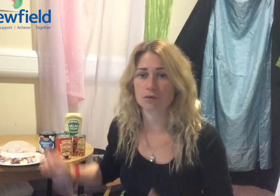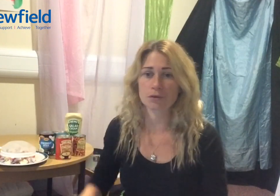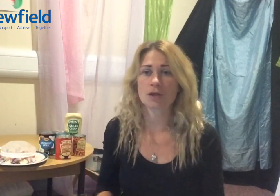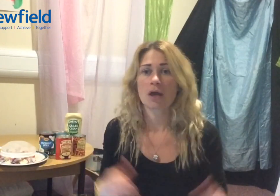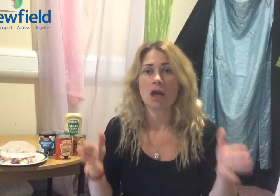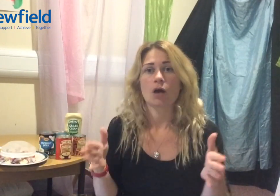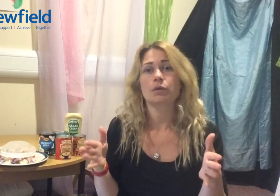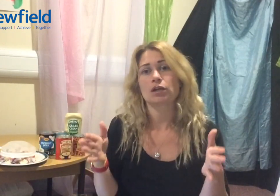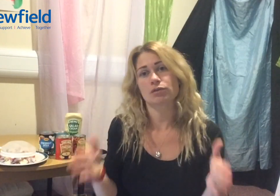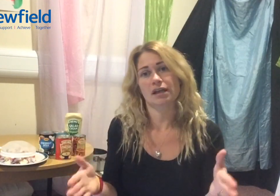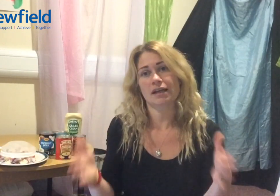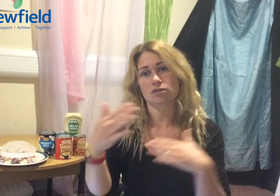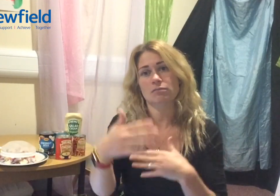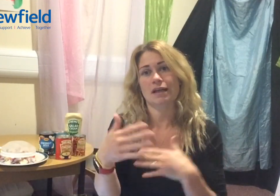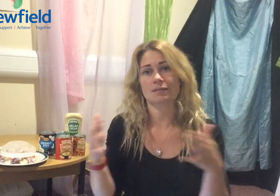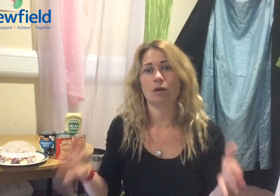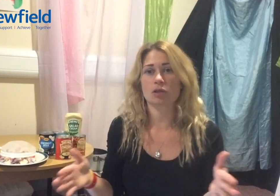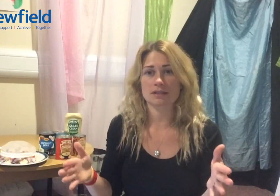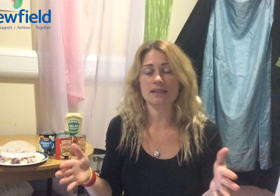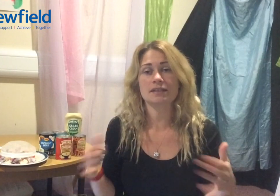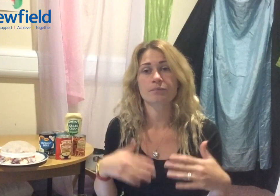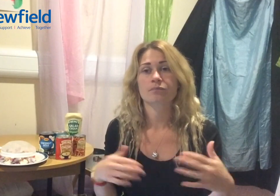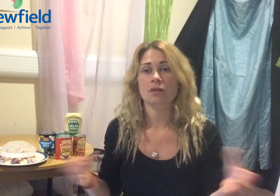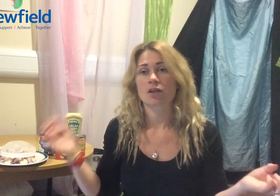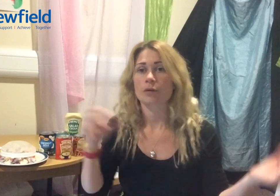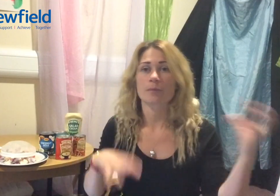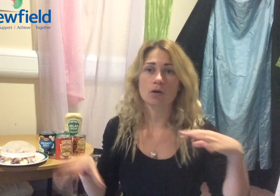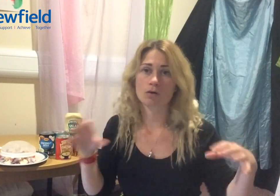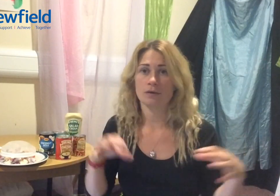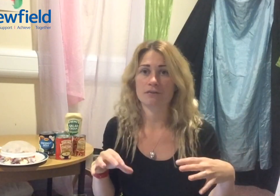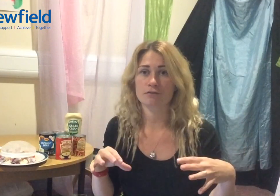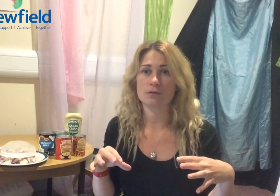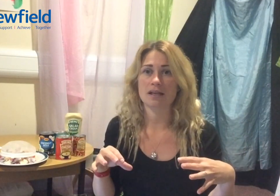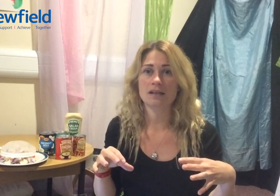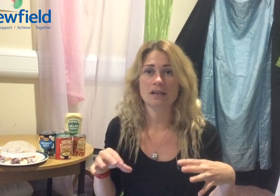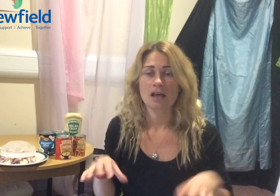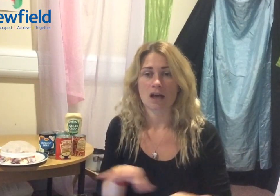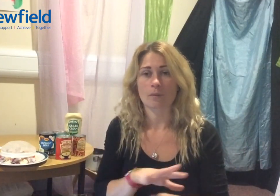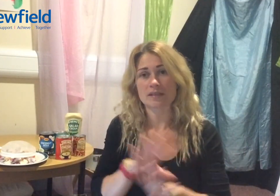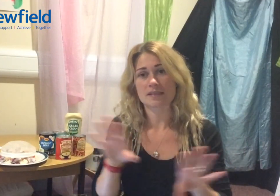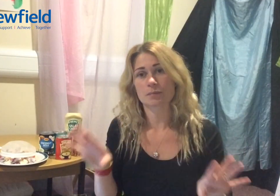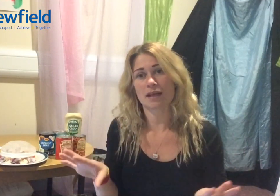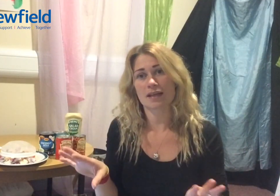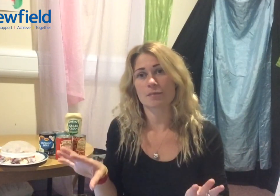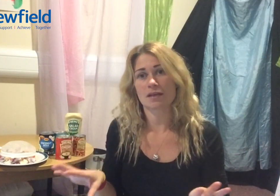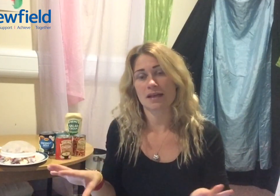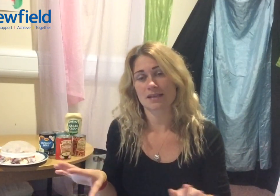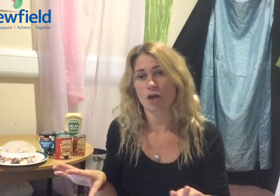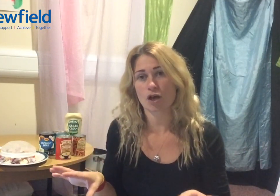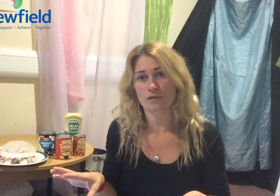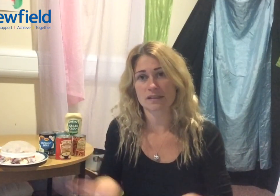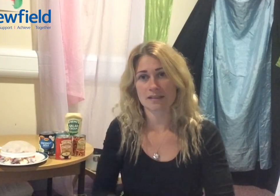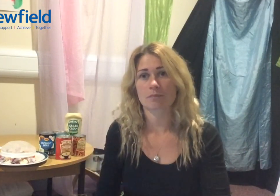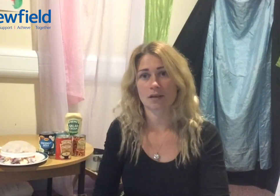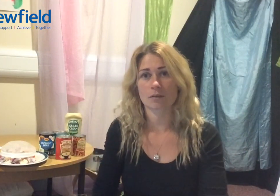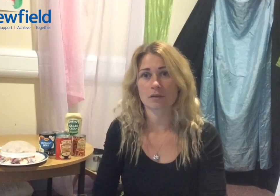food, and we create some nice boxes that we put all that food in, and we display them in a nice harvest assembly that we'll